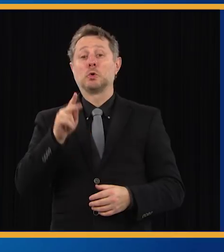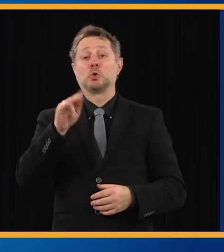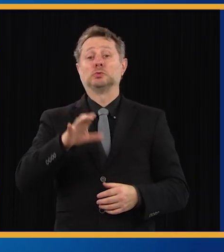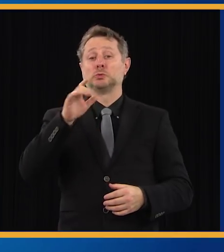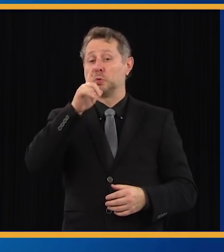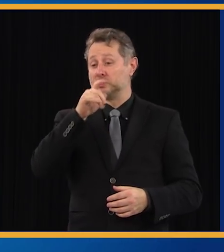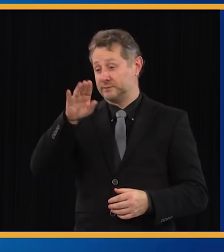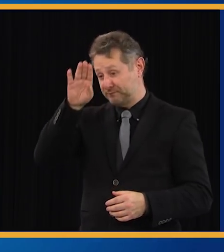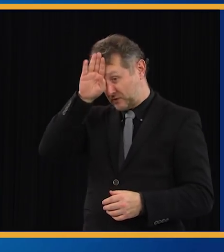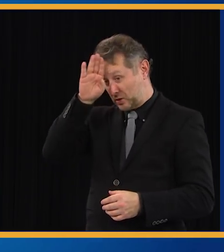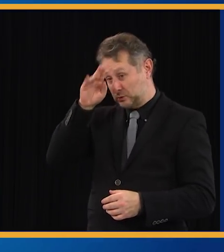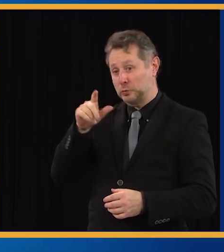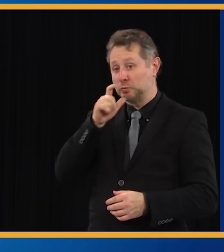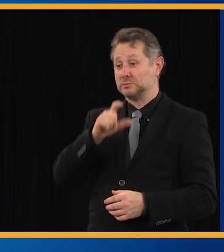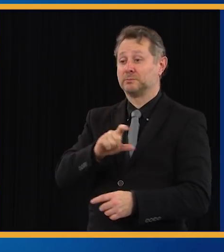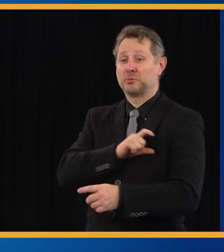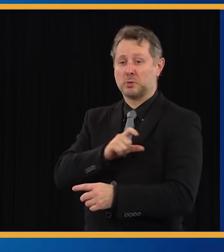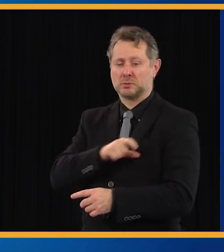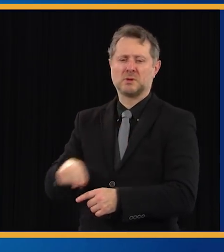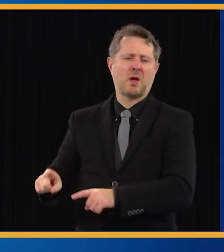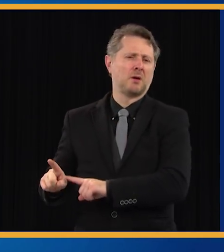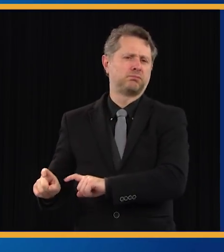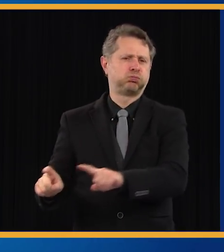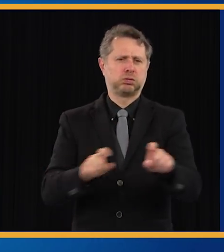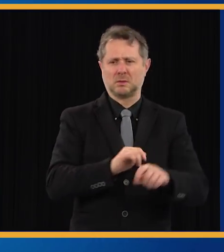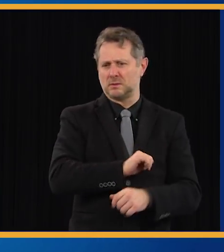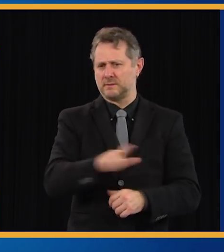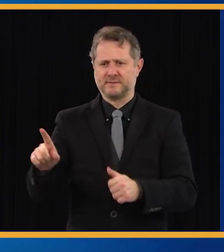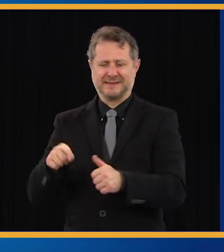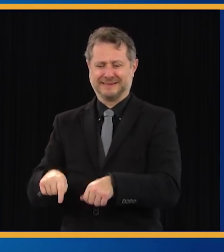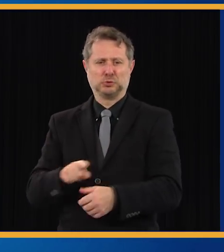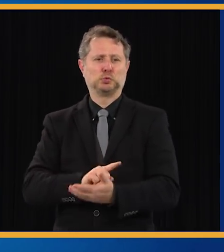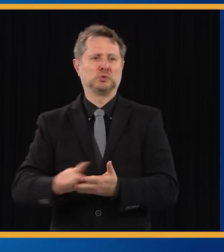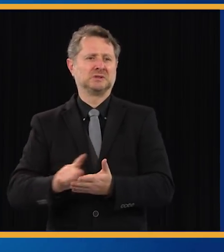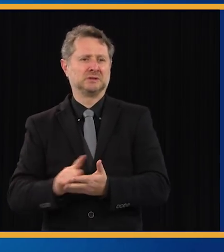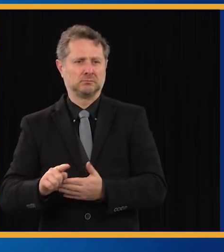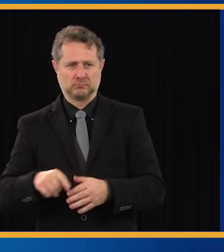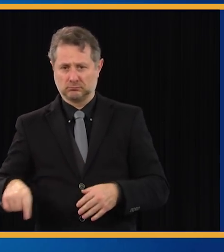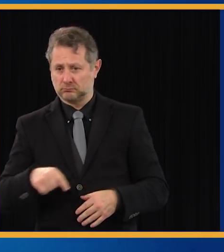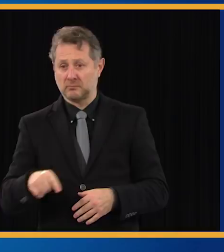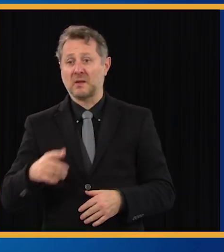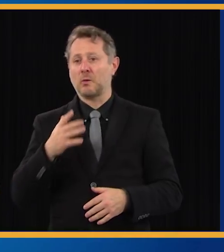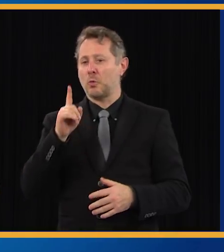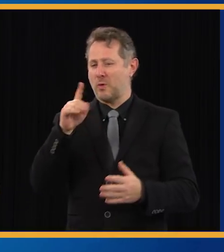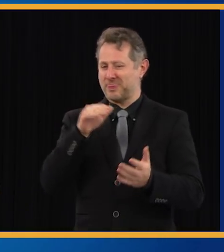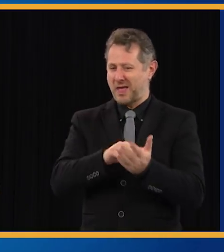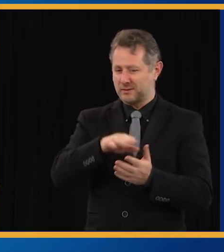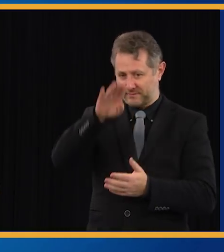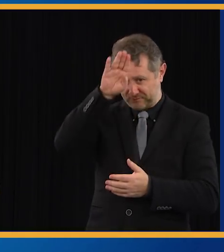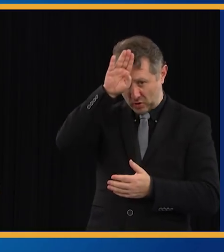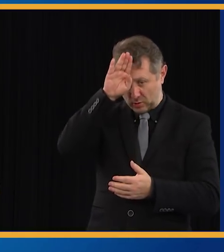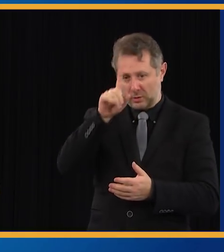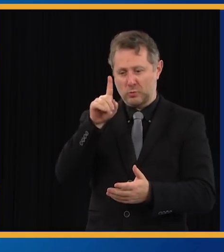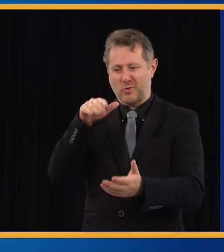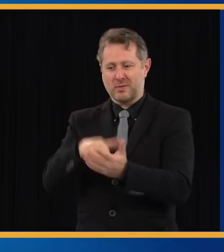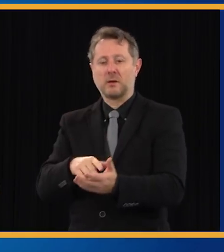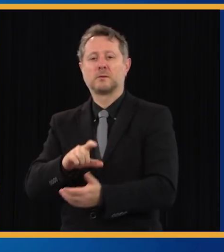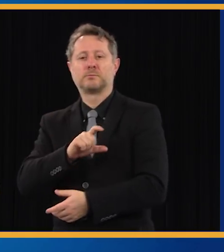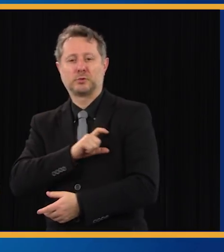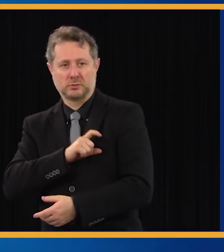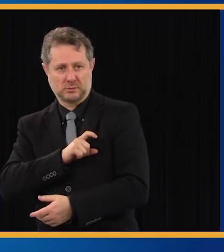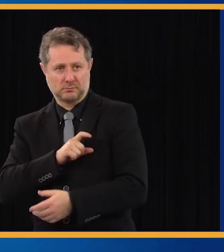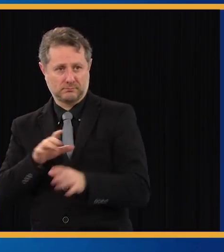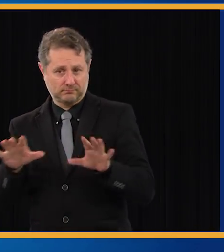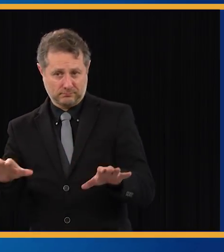Police Department. This week, 1,000 and 1,000 respectively, just to